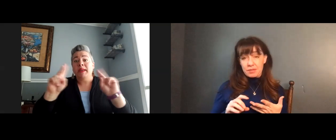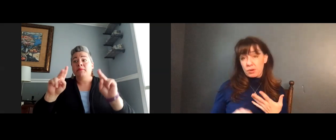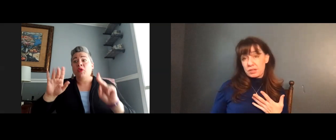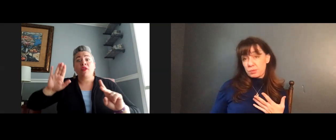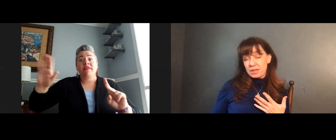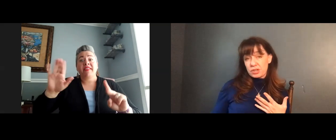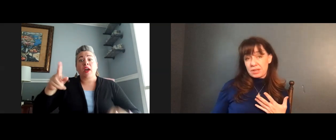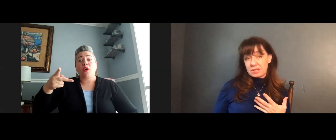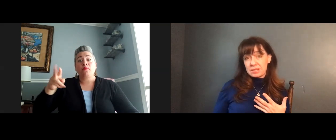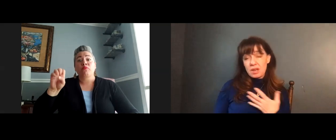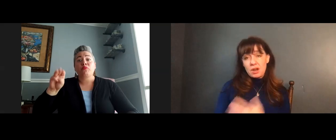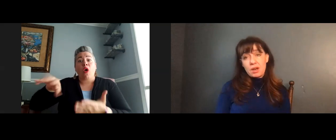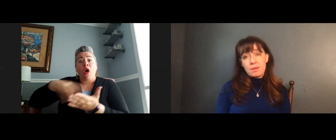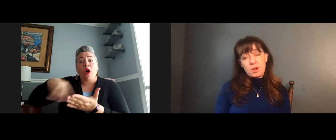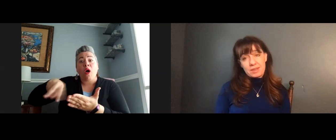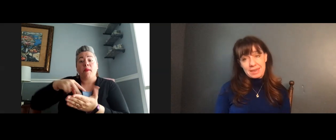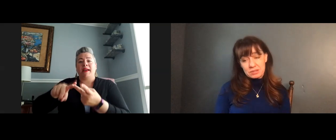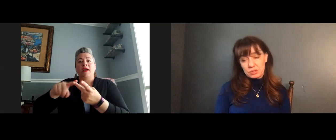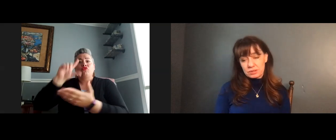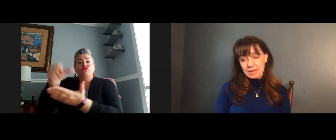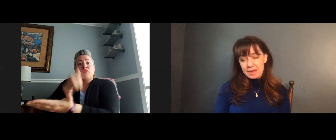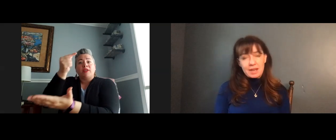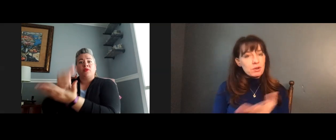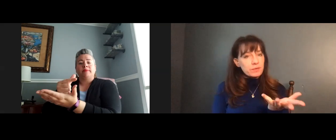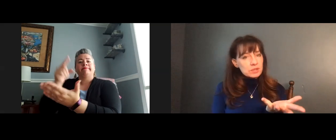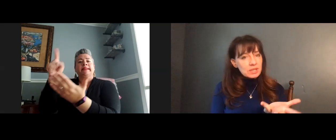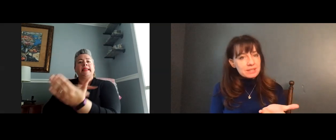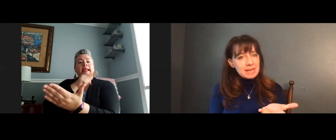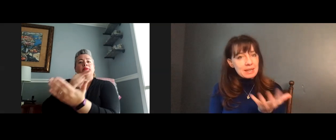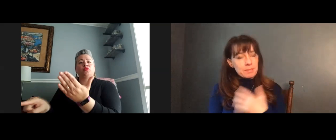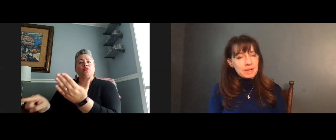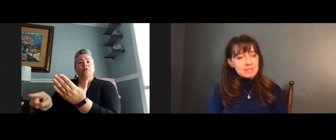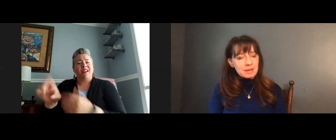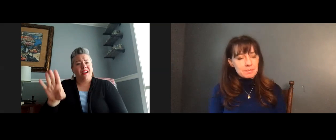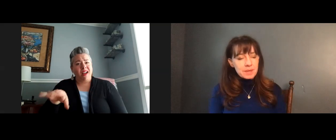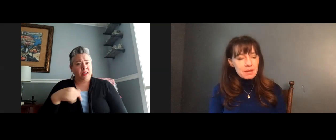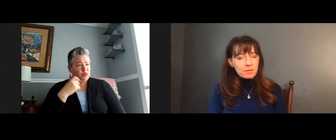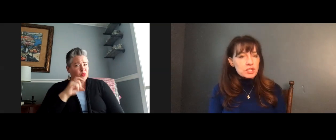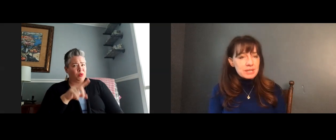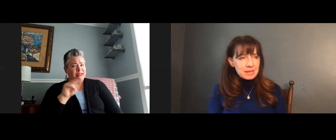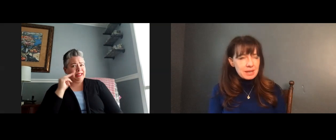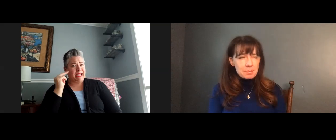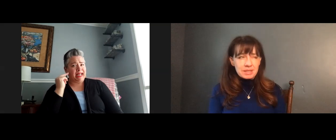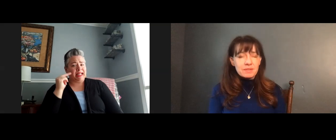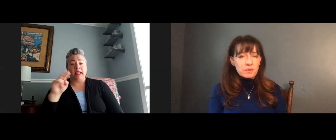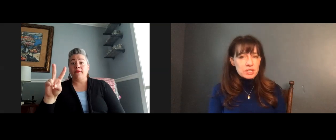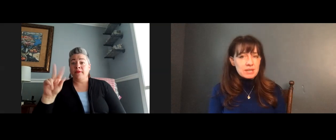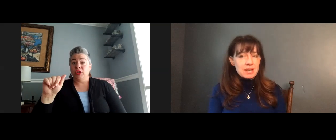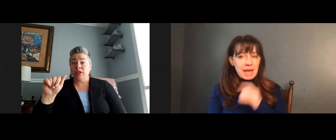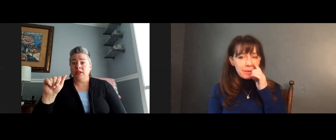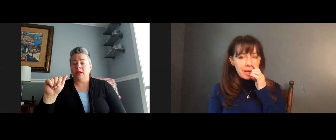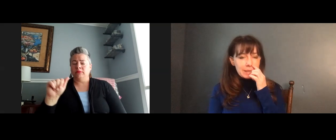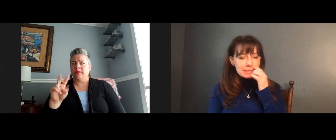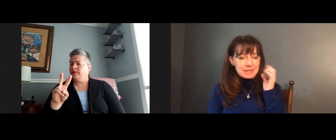and their graduations um are canceled i don't know if you saw this natalie but um virginia i believe it's